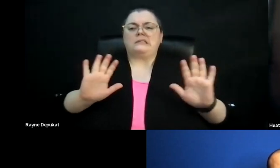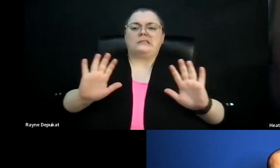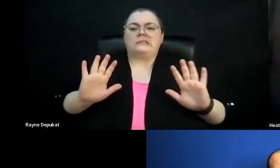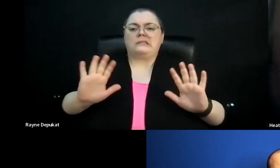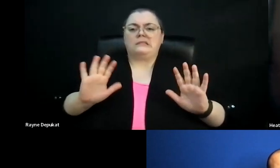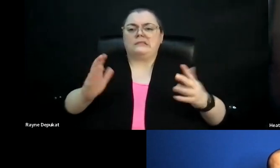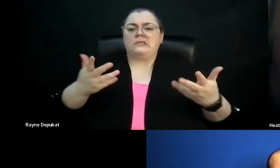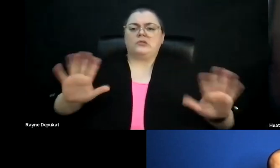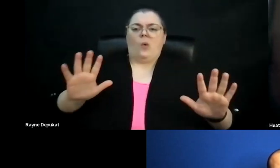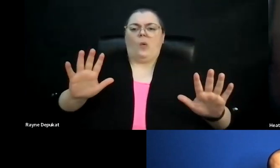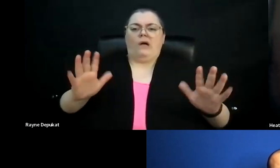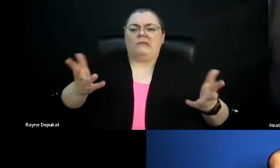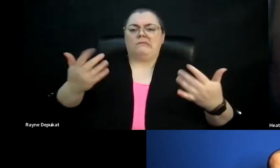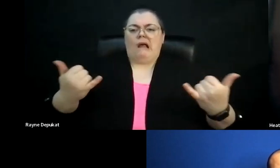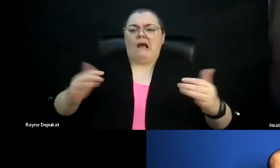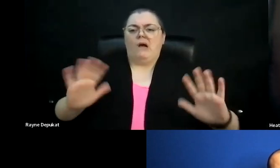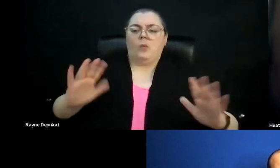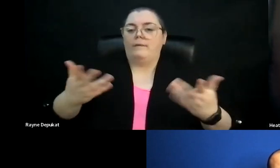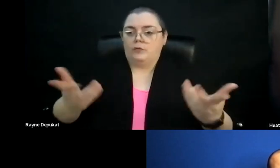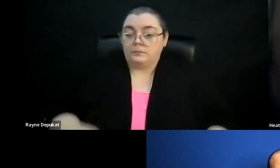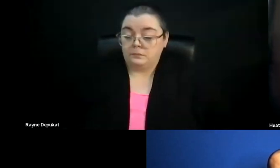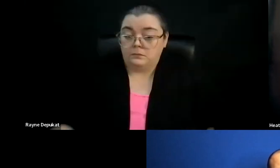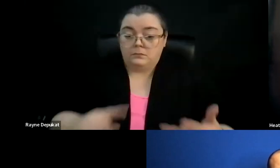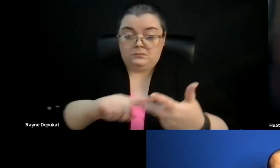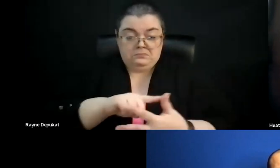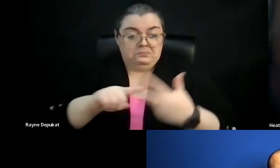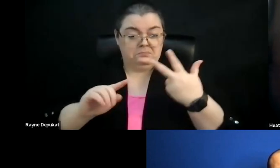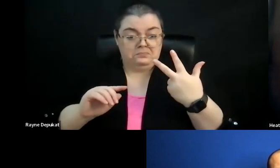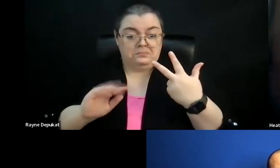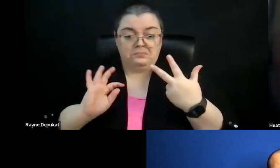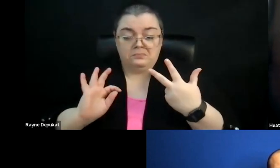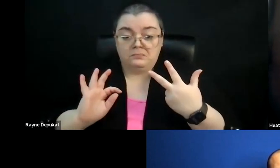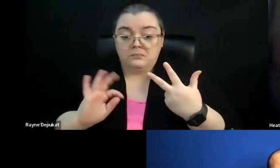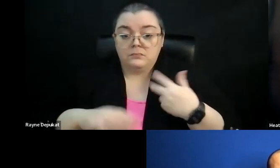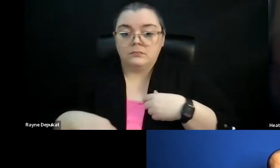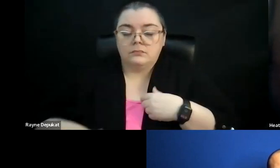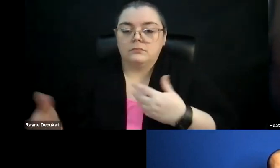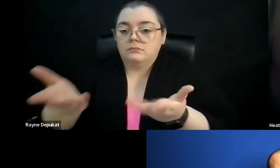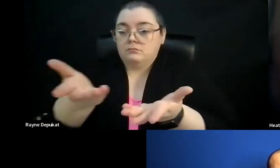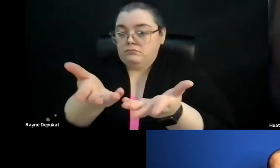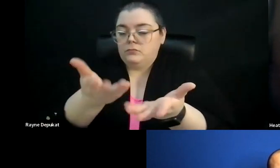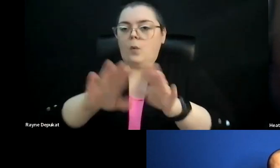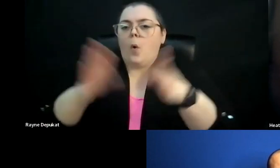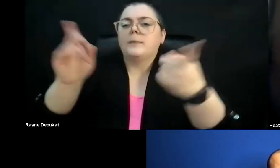or keep a neutral position, or maybe if you're hesitant and you're not sure what to decide, and that's okay. I would just like to